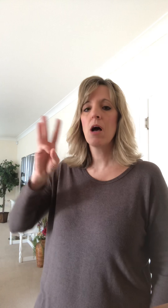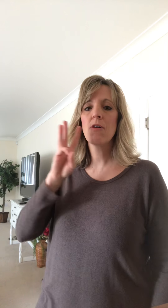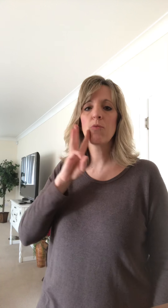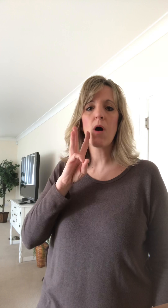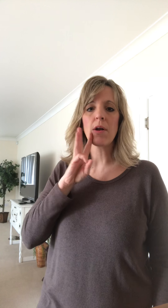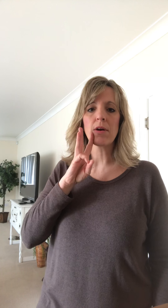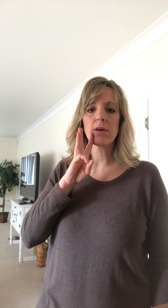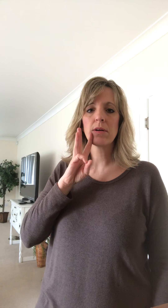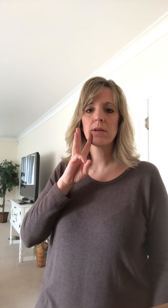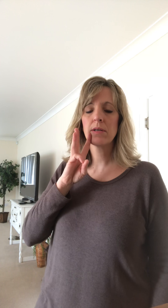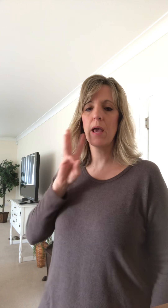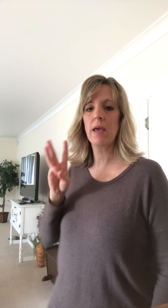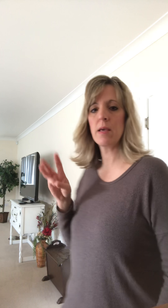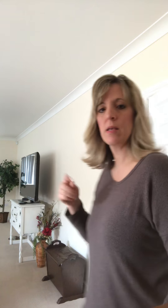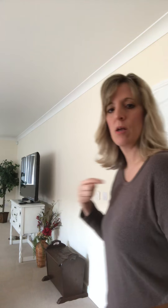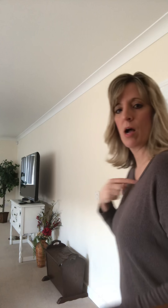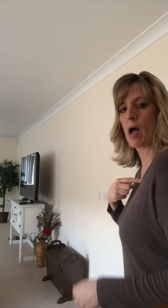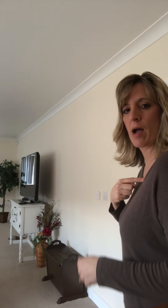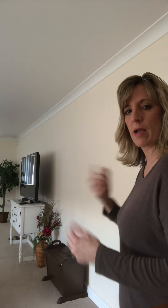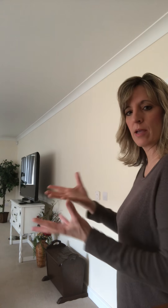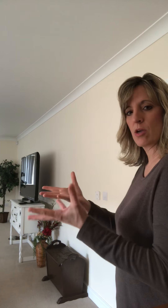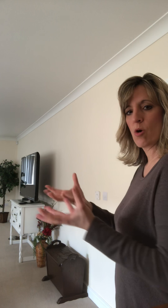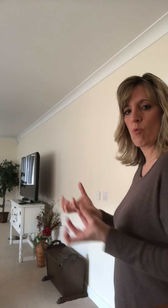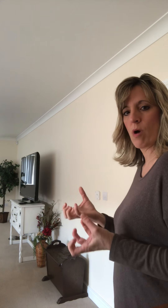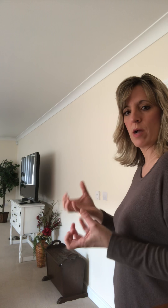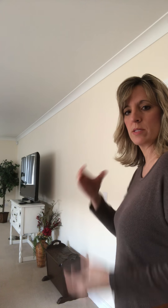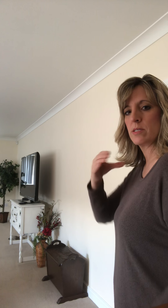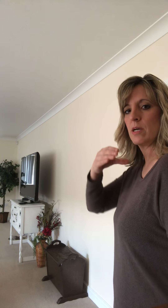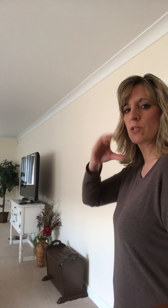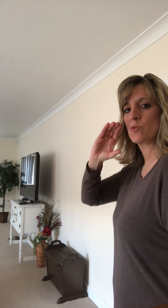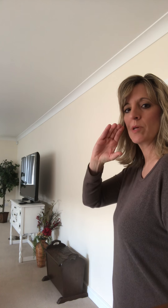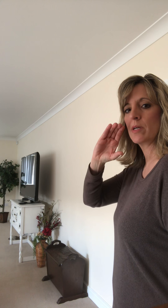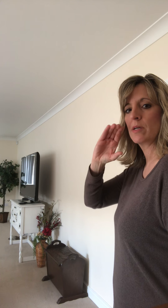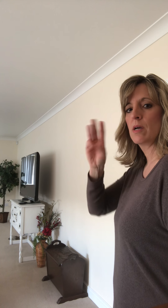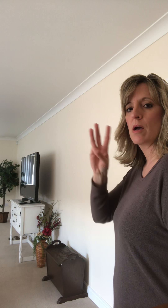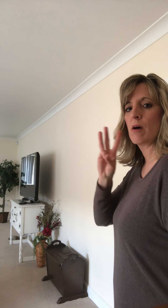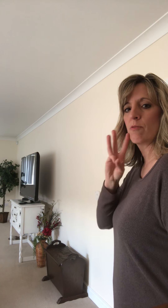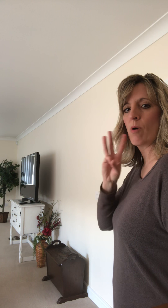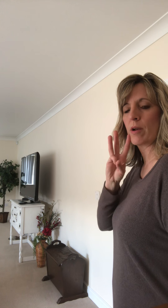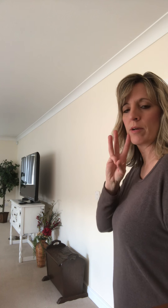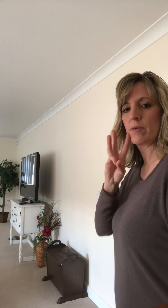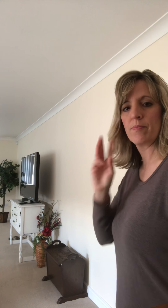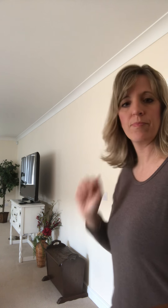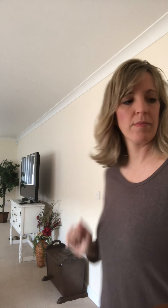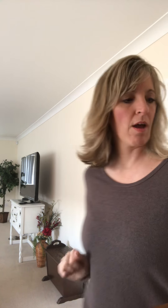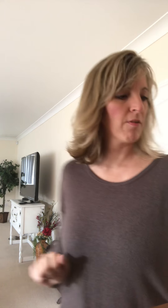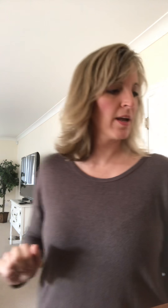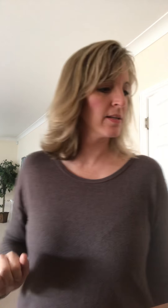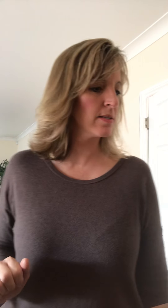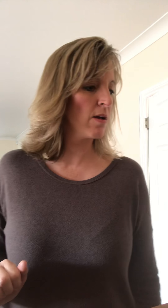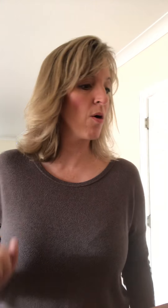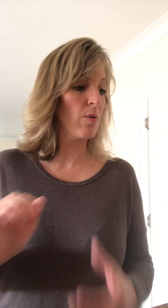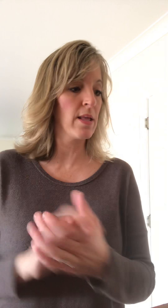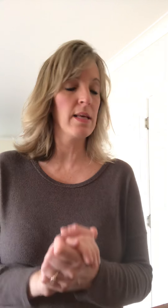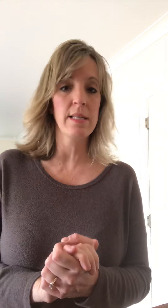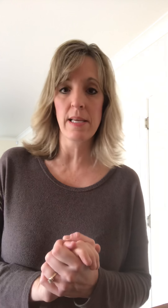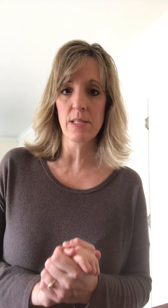of water, okay? I want a drink of water. All right. Oh, and then the days of the